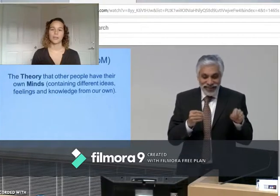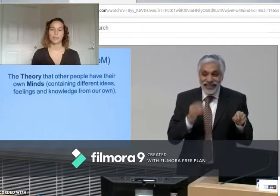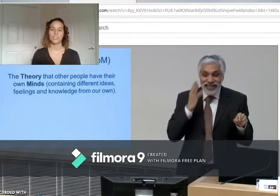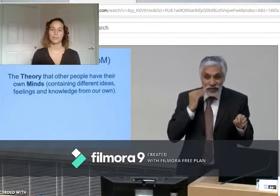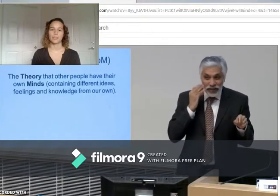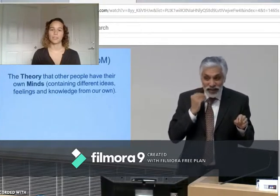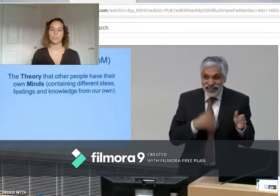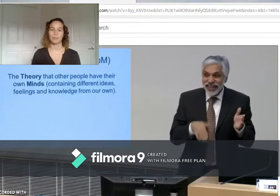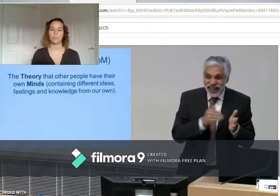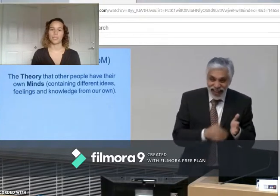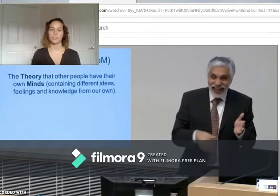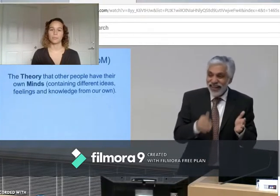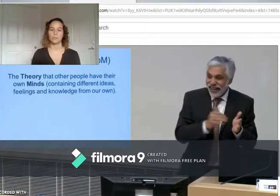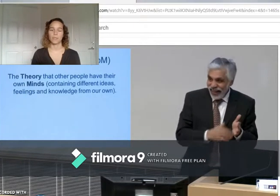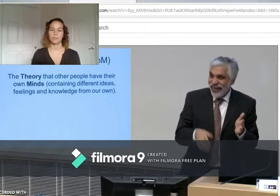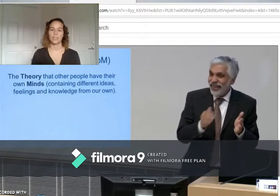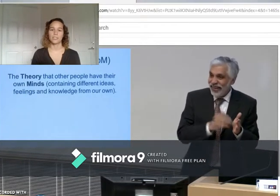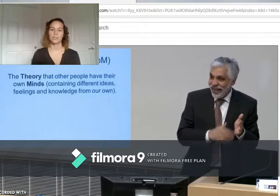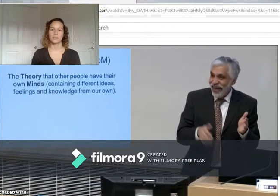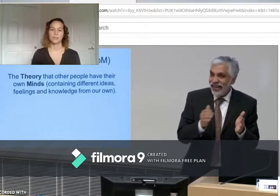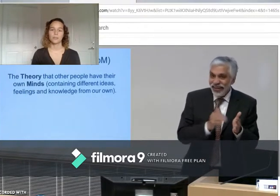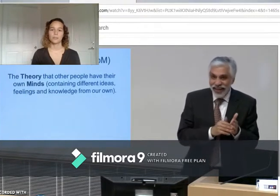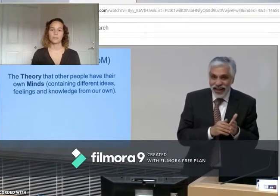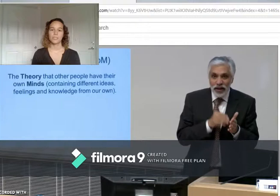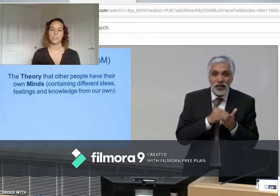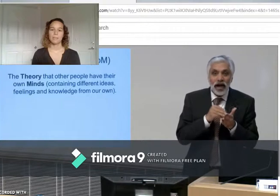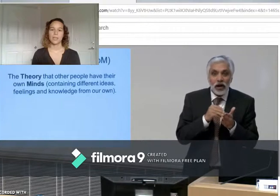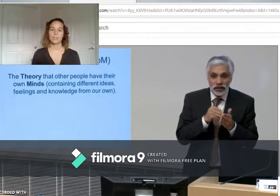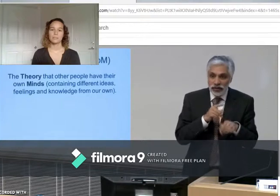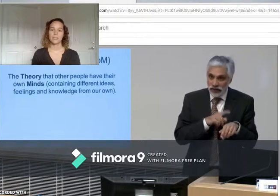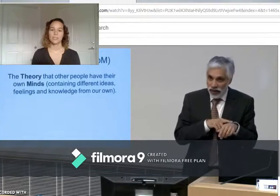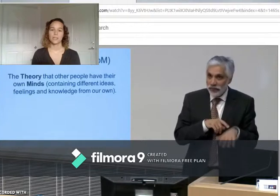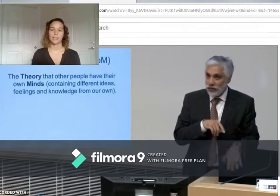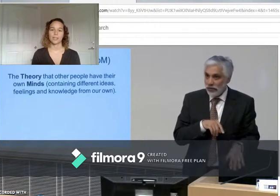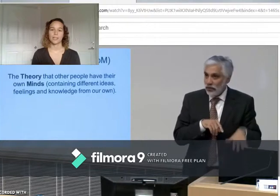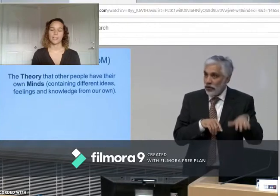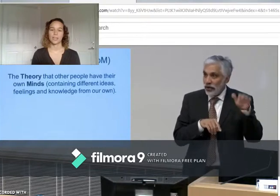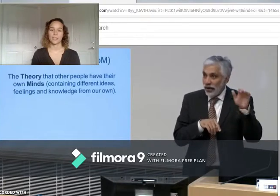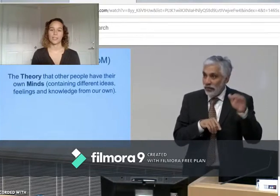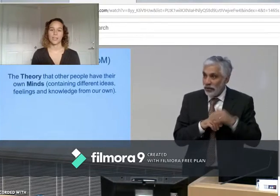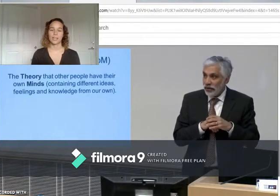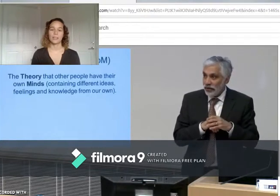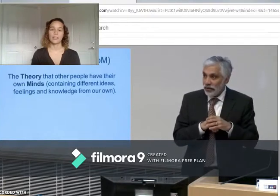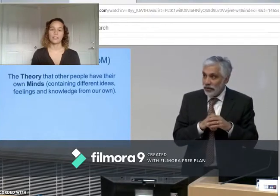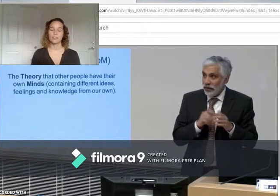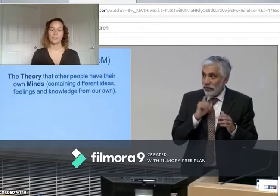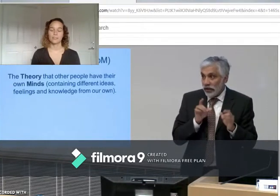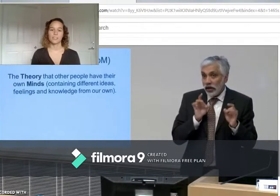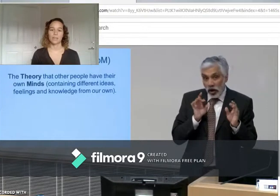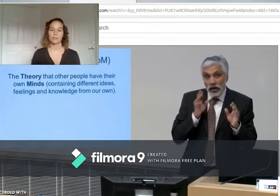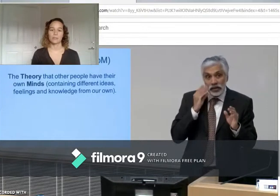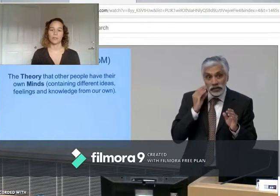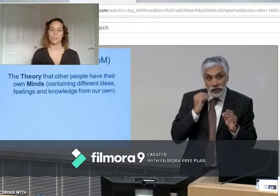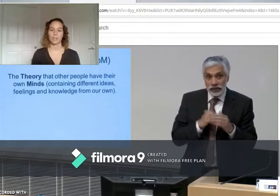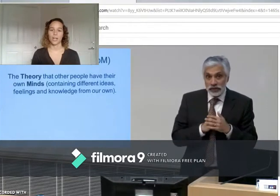They can't imagine it because of the deprivation, which means they may experience that again and again and again, thousands